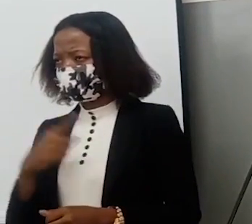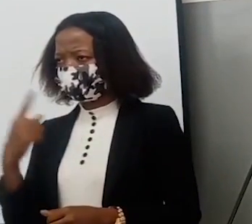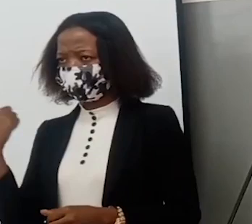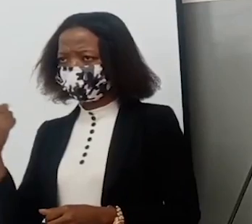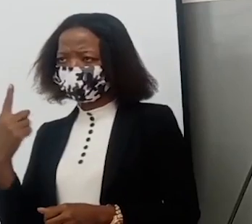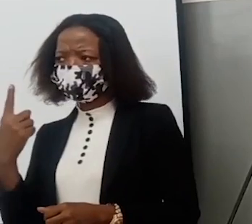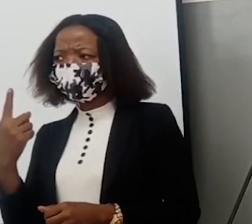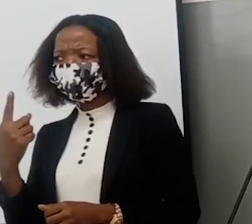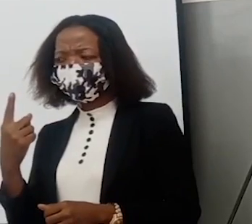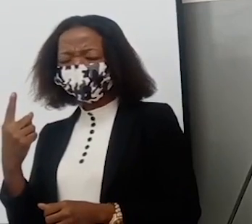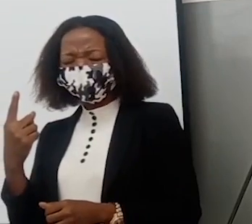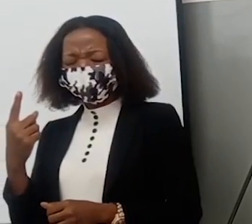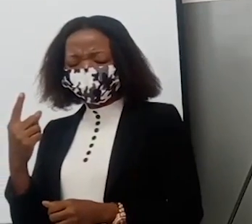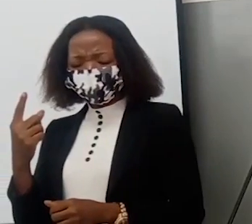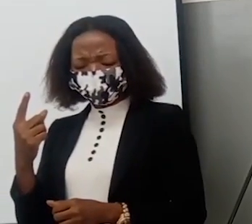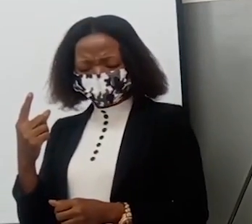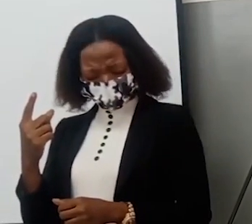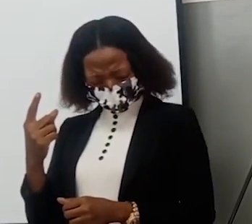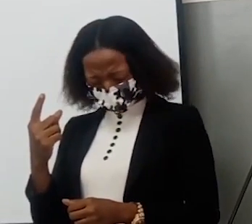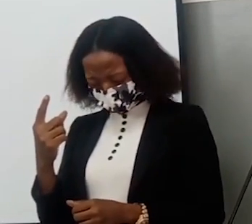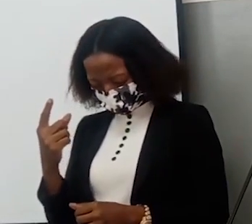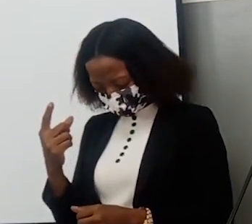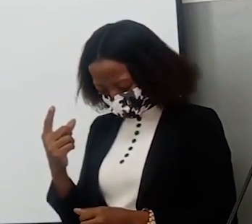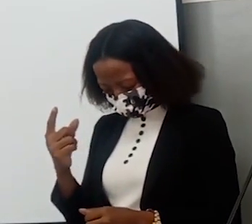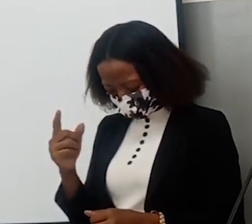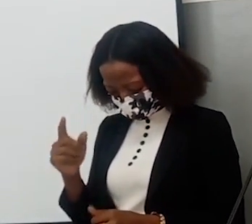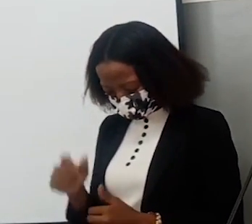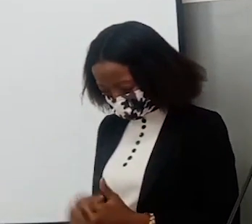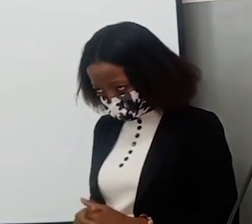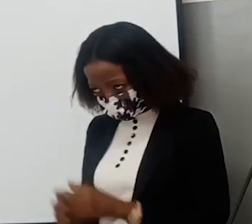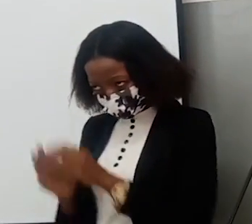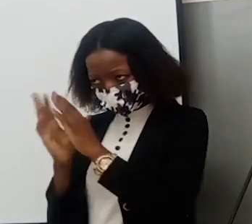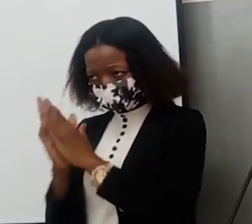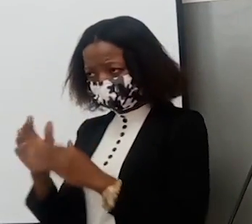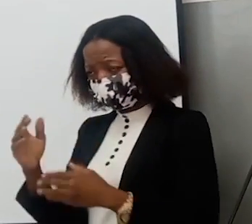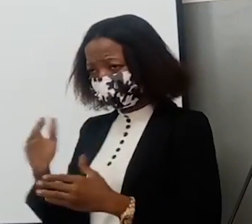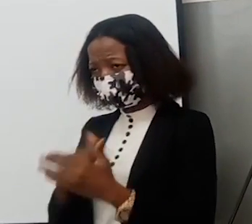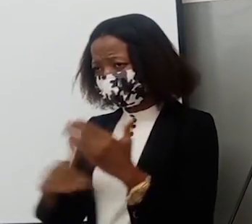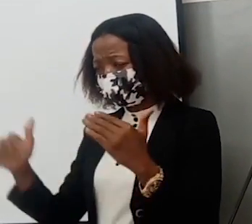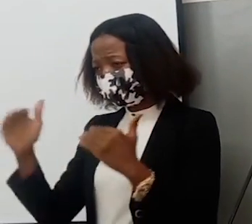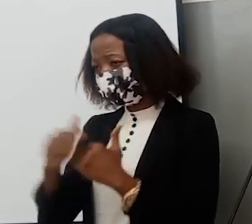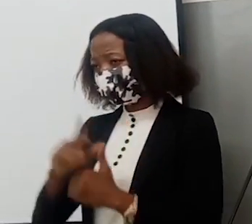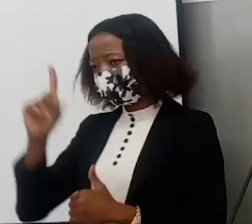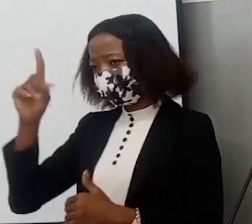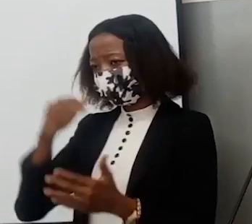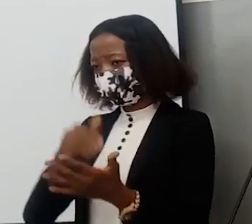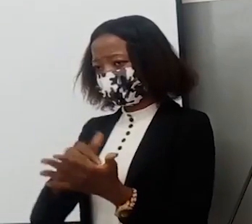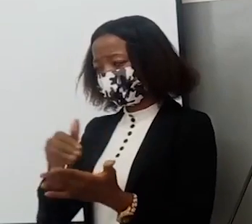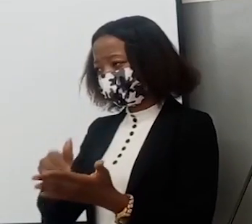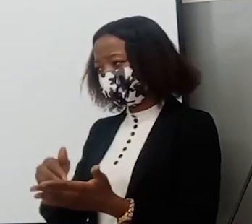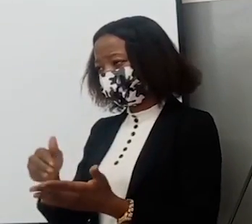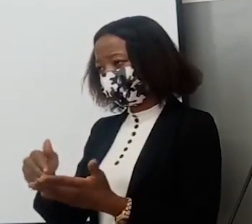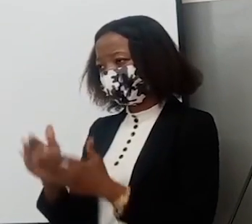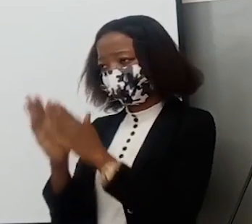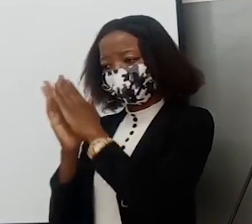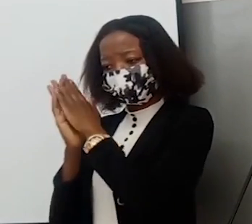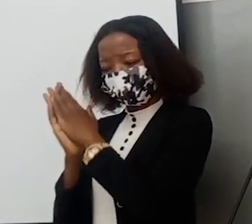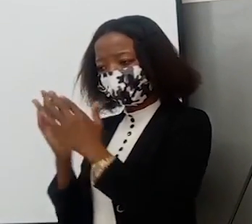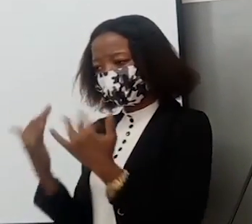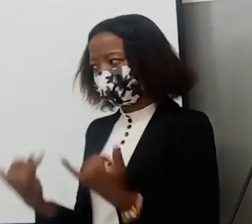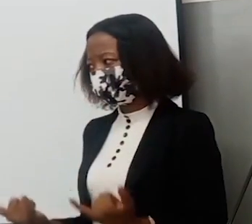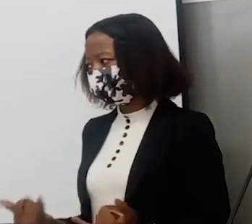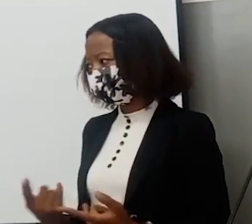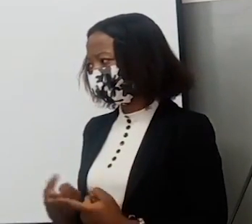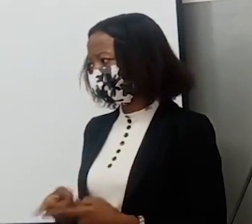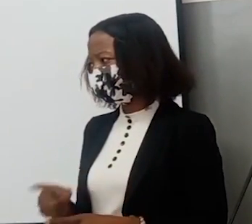in terms of beds in treatment centers and care centers. We had gone beyond 1,000 bed capacity. But when we